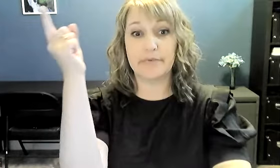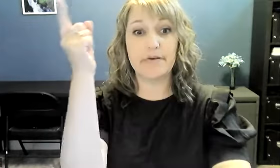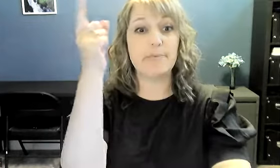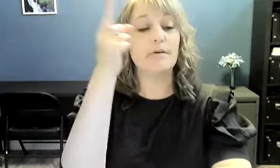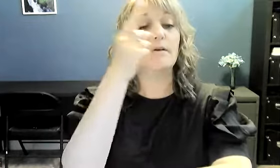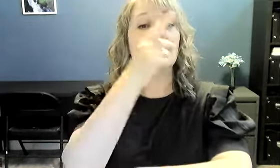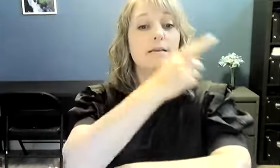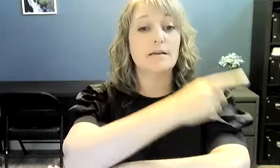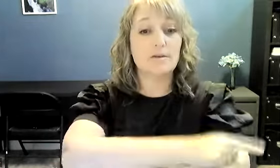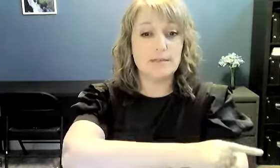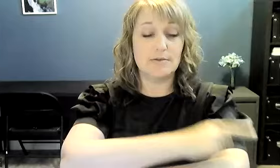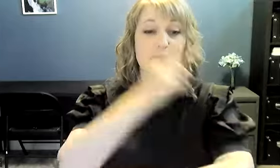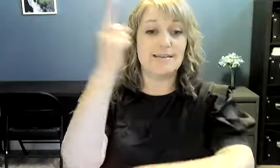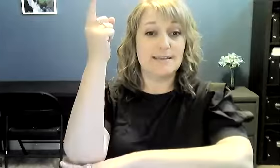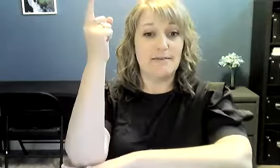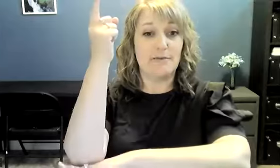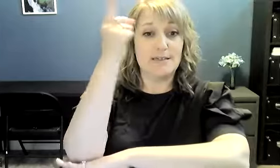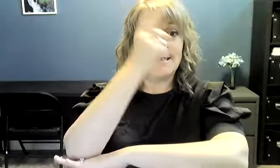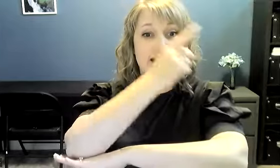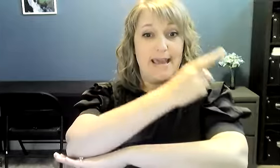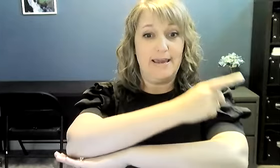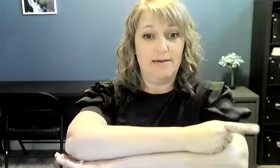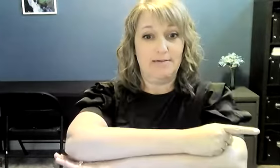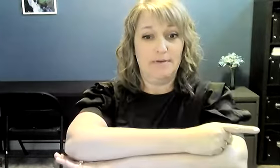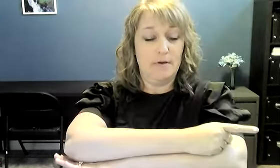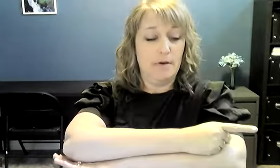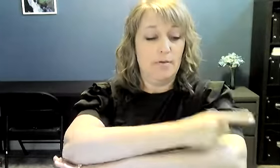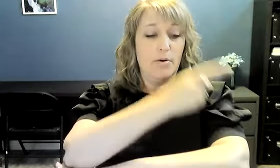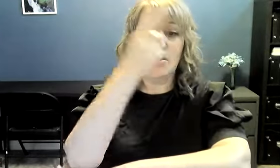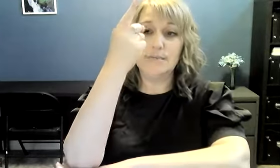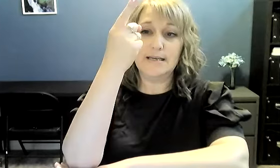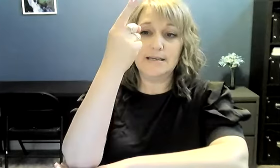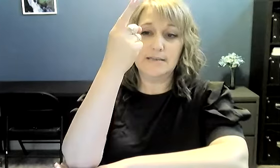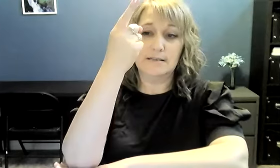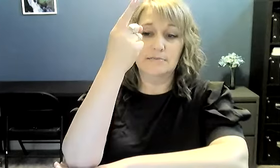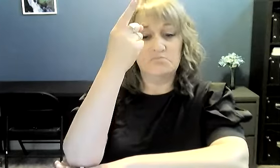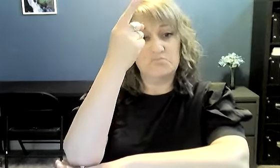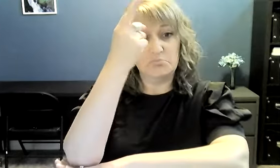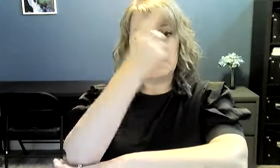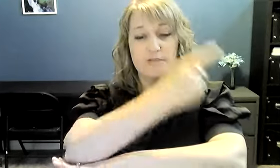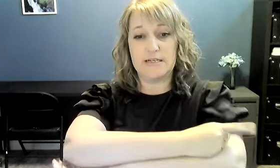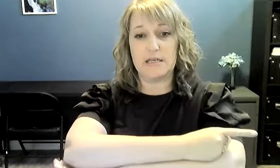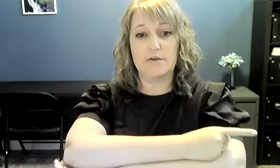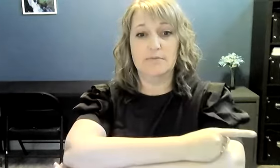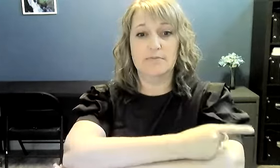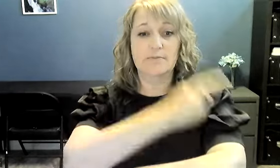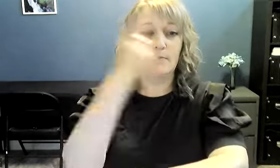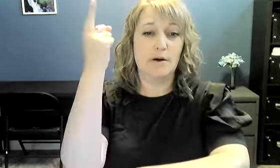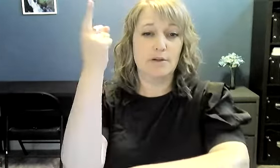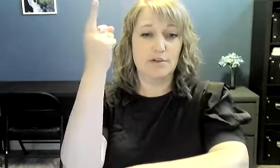up and then it goes down. So that's the sign for day. Palm is pretty much facing you on your dominant